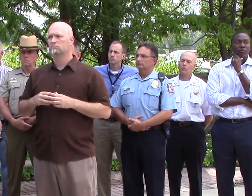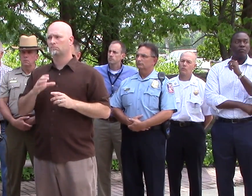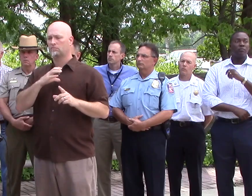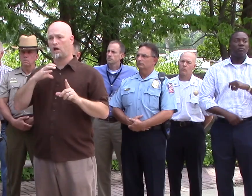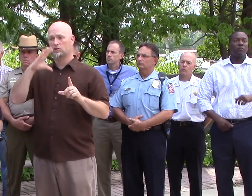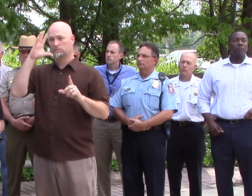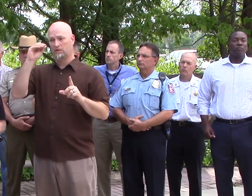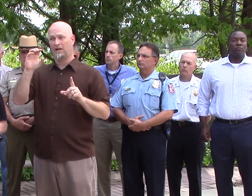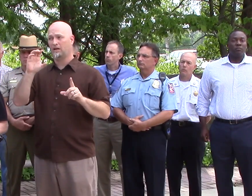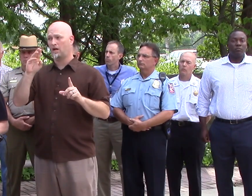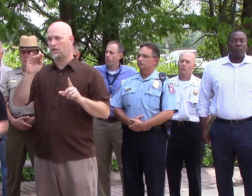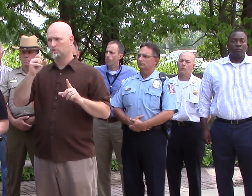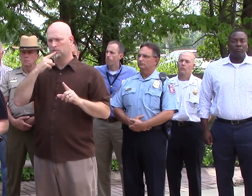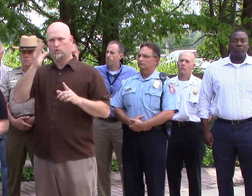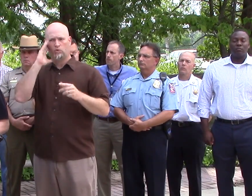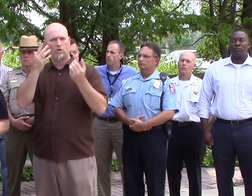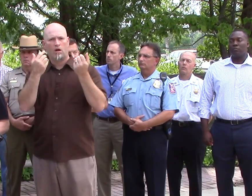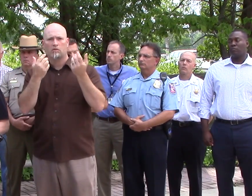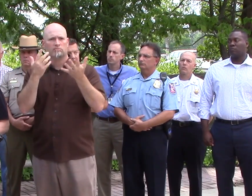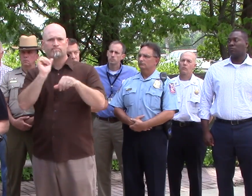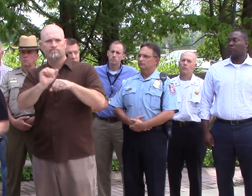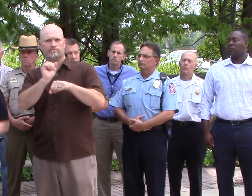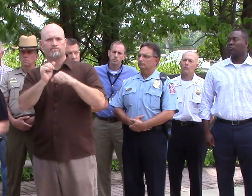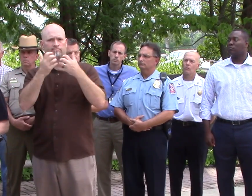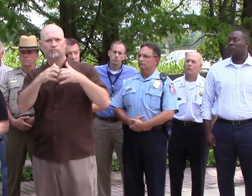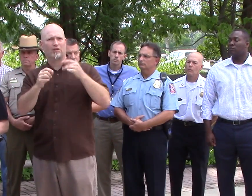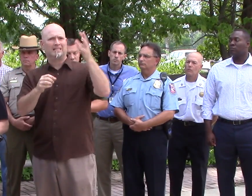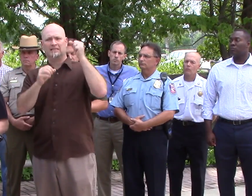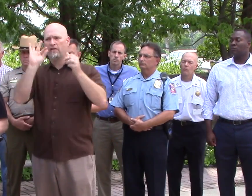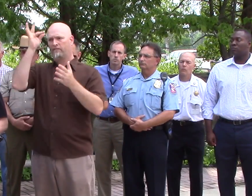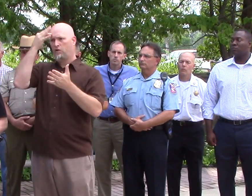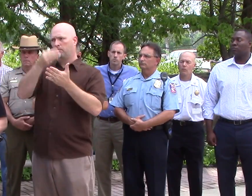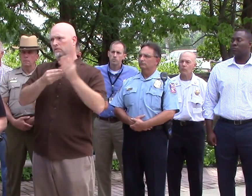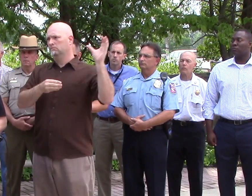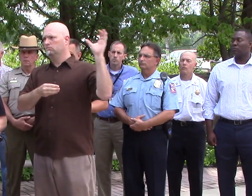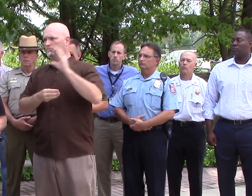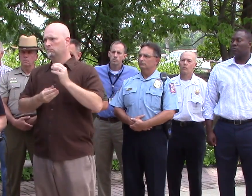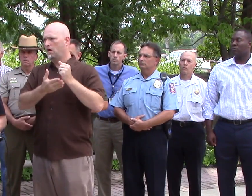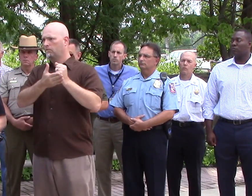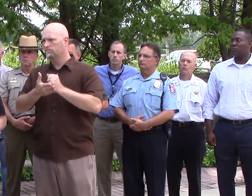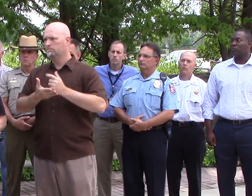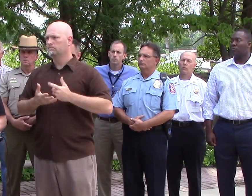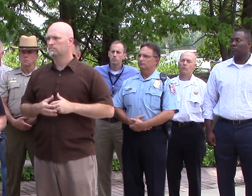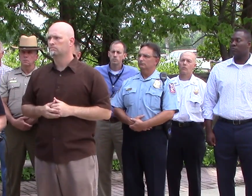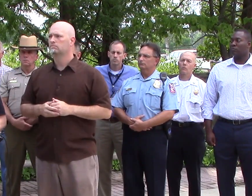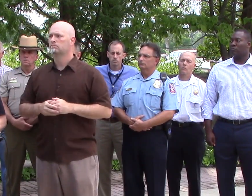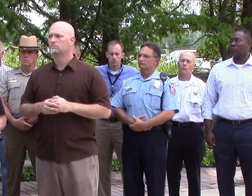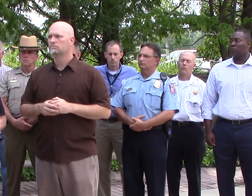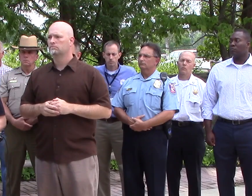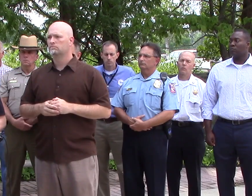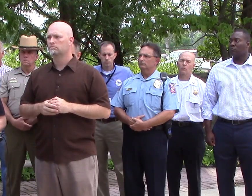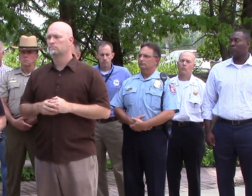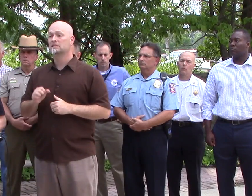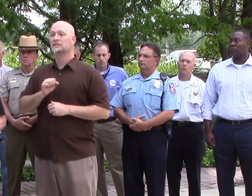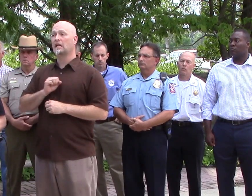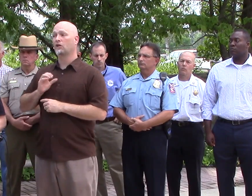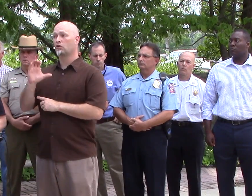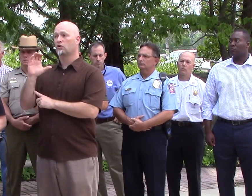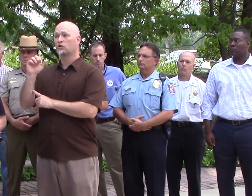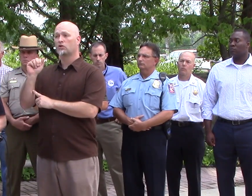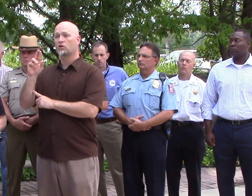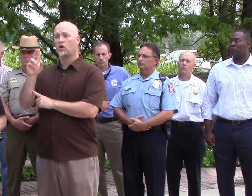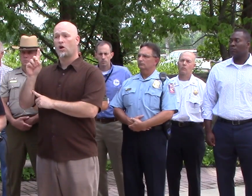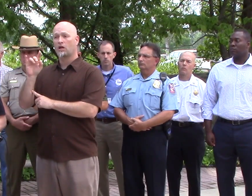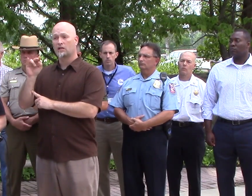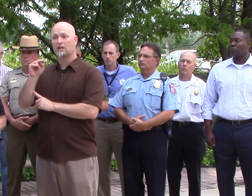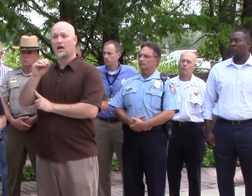get the federal relief that we need. I've also received calls from Senators Cardin and Mikulski, and also talked with Congressman Sarbanes. I'm very thankful